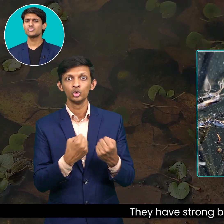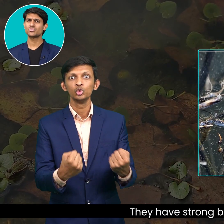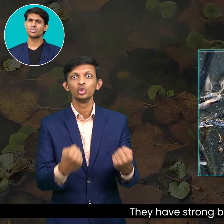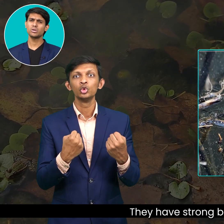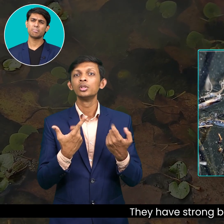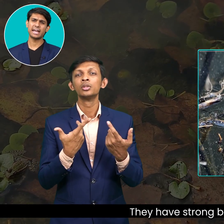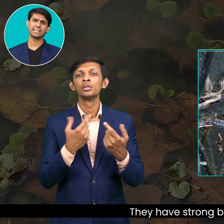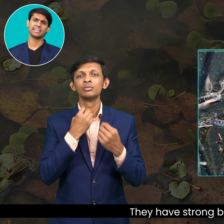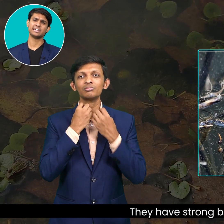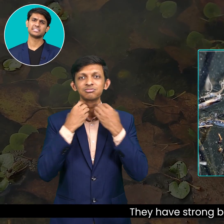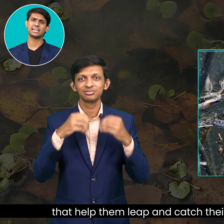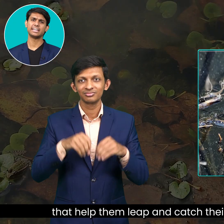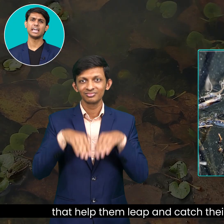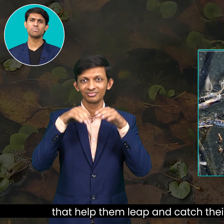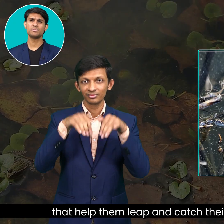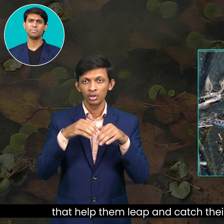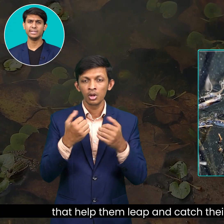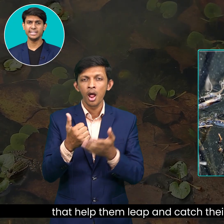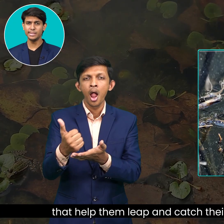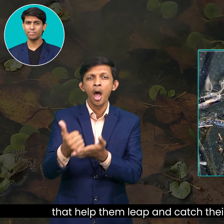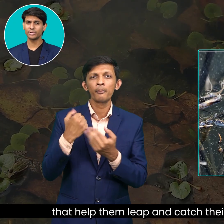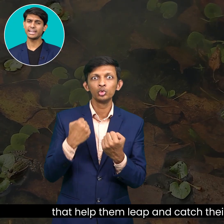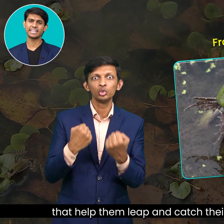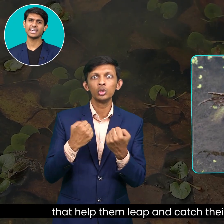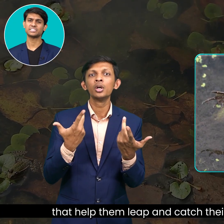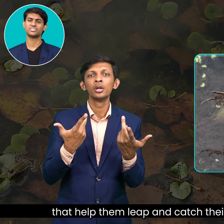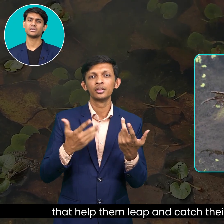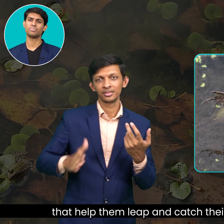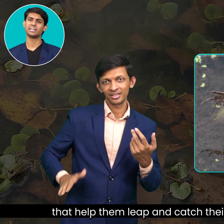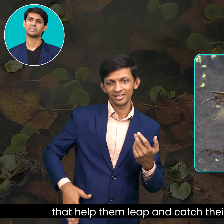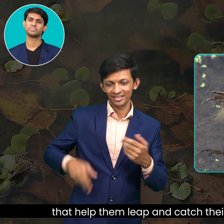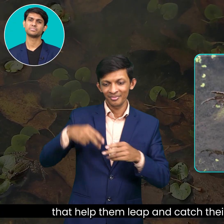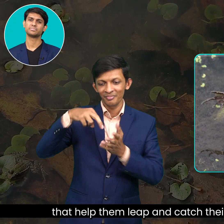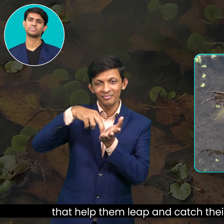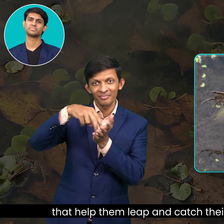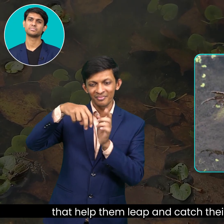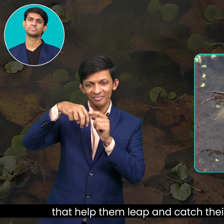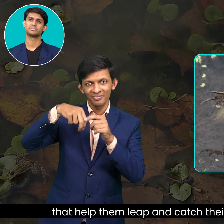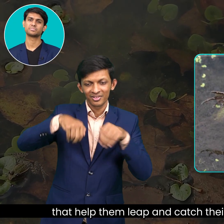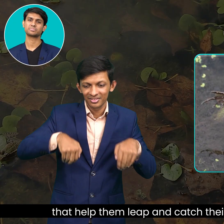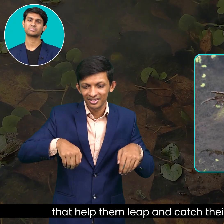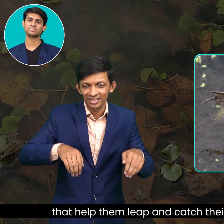They have strong back legs that help them leap and catch their prey.